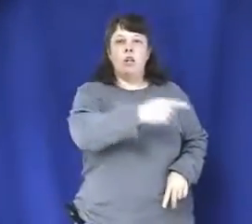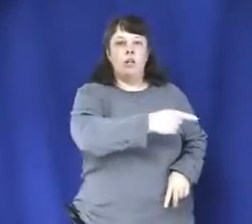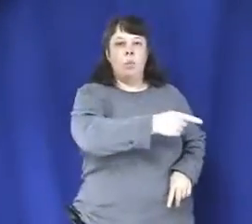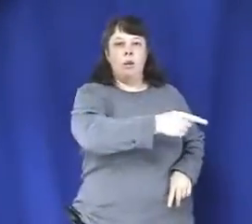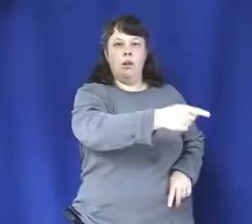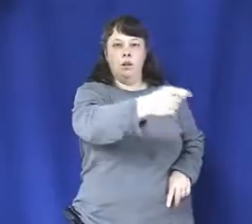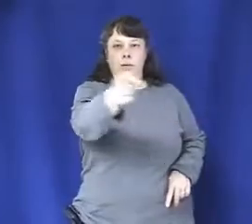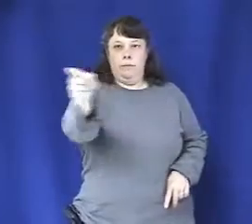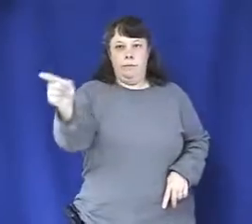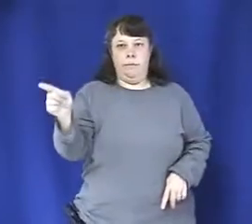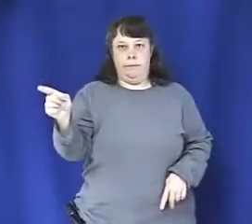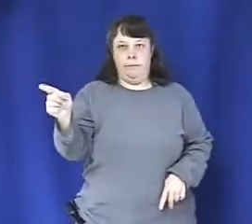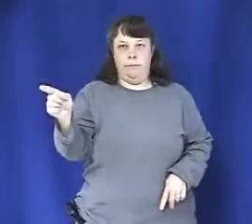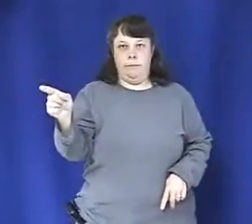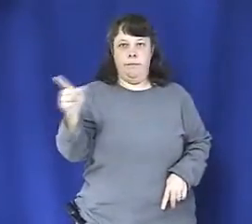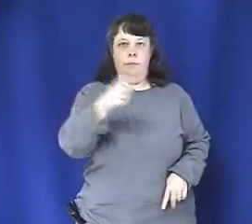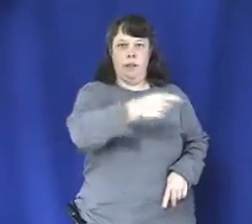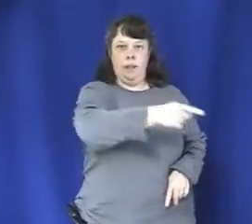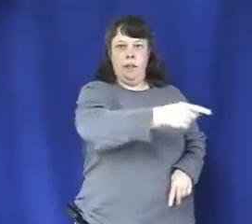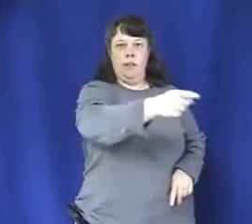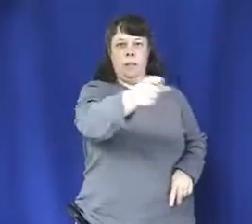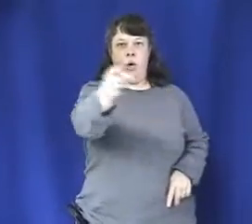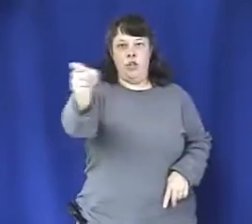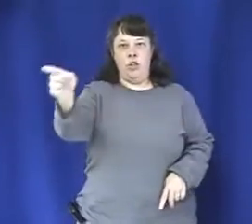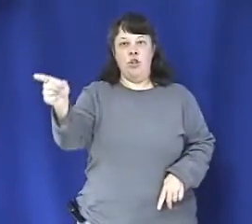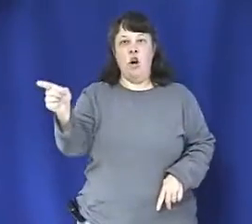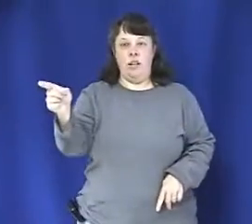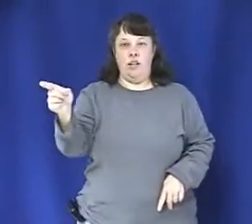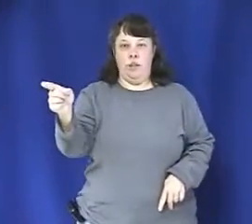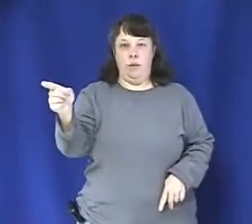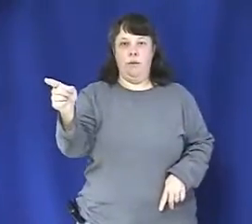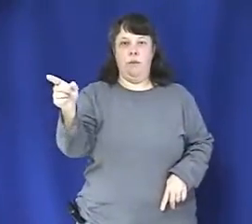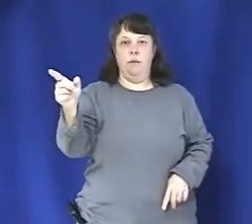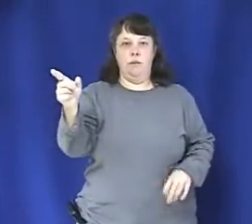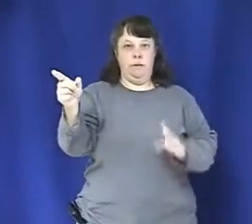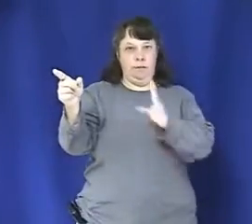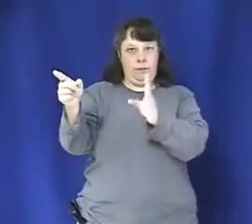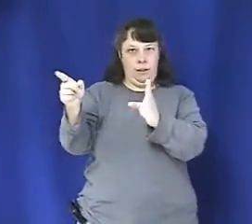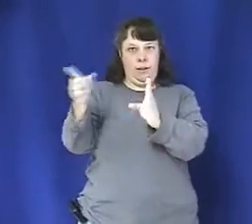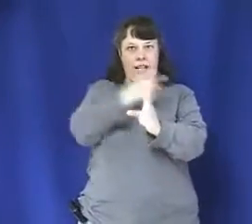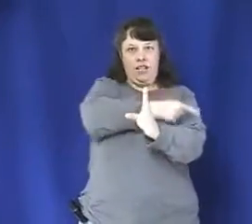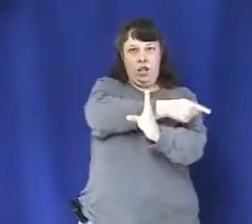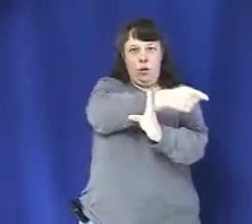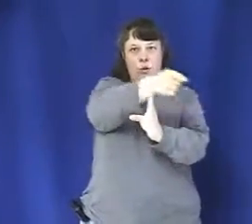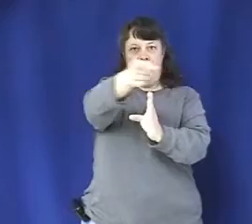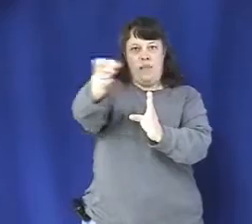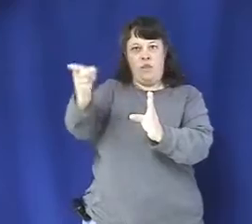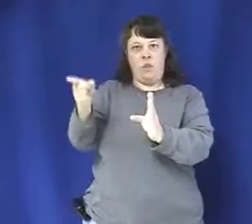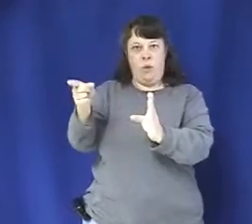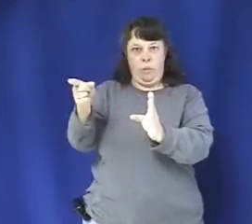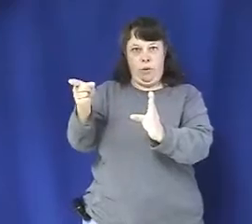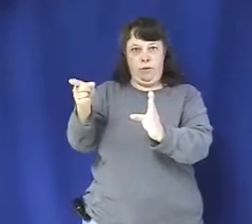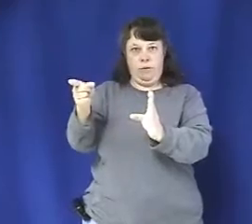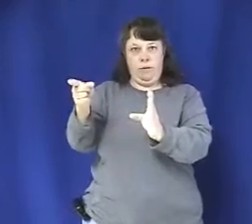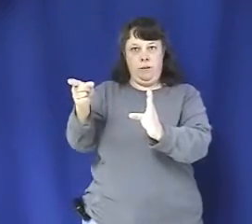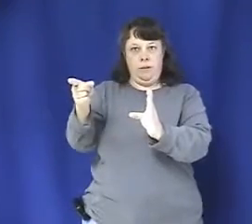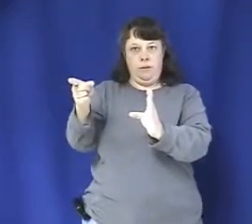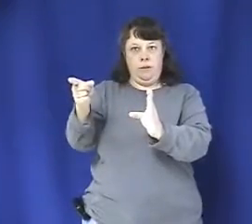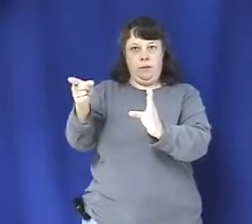You plural. The person you're talking to is included in the sweep.